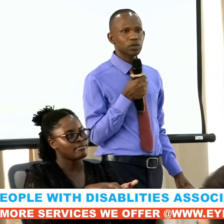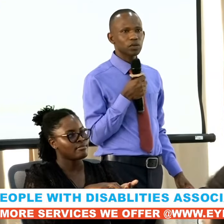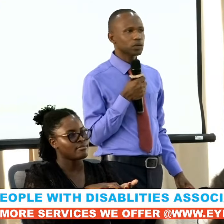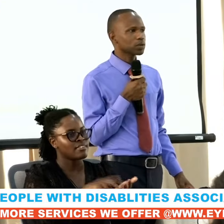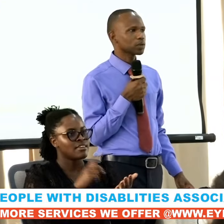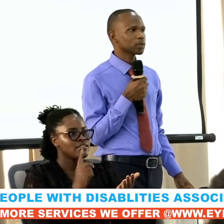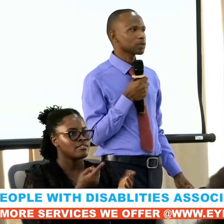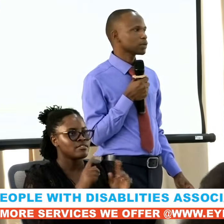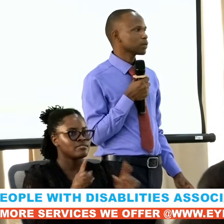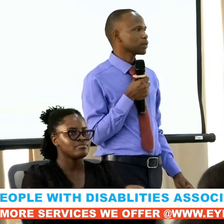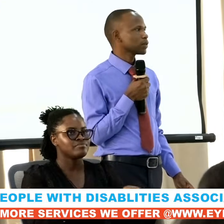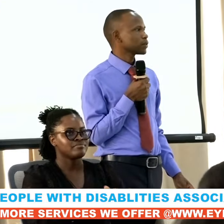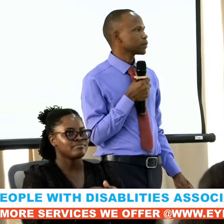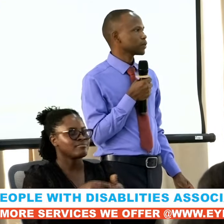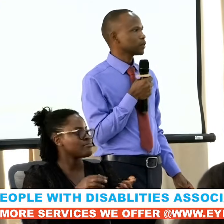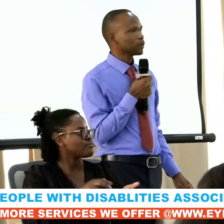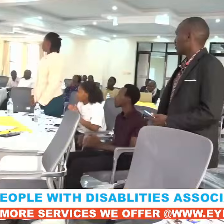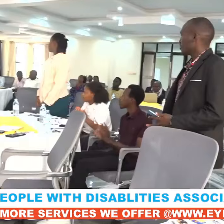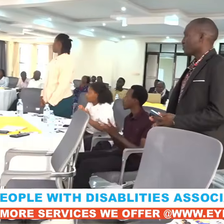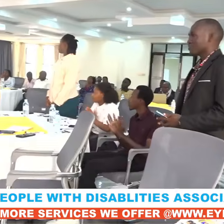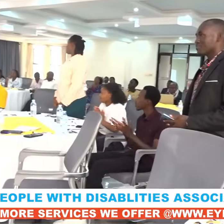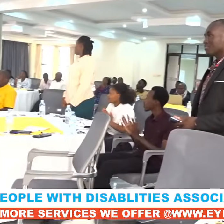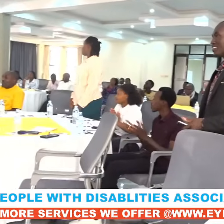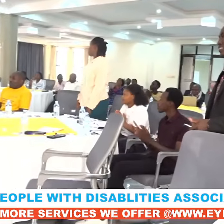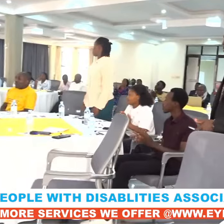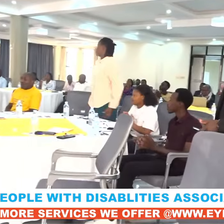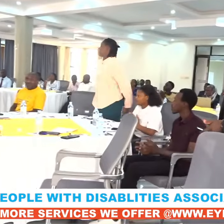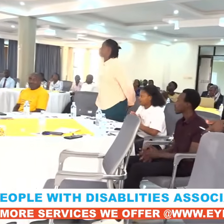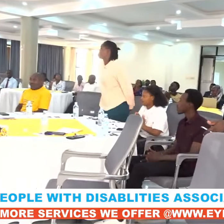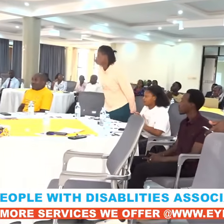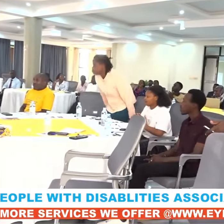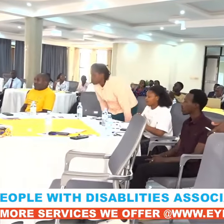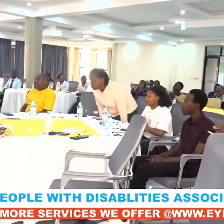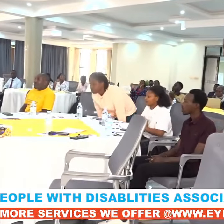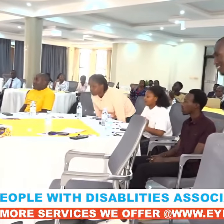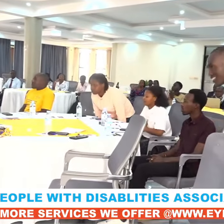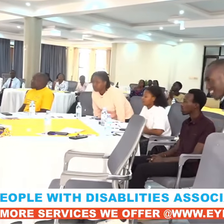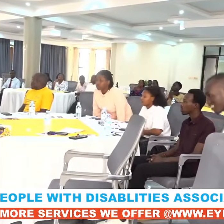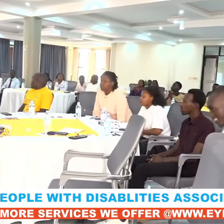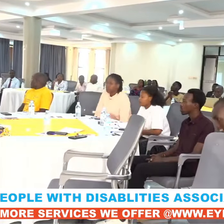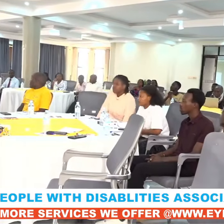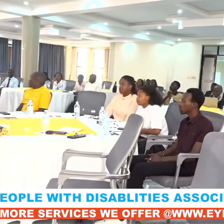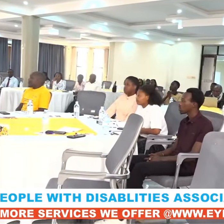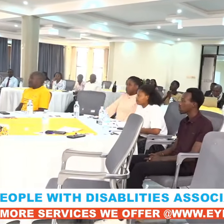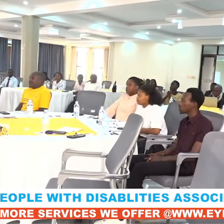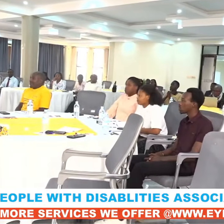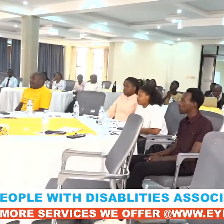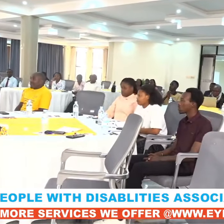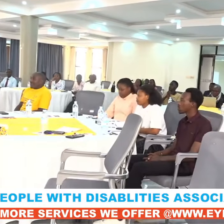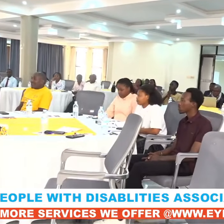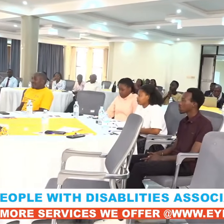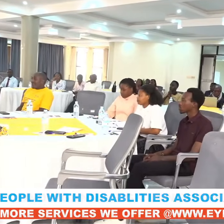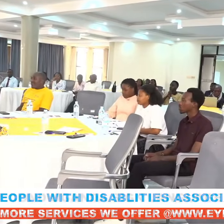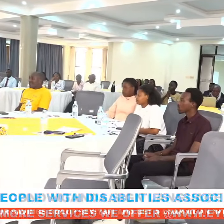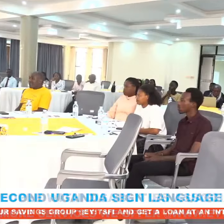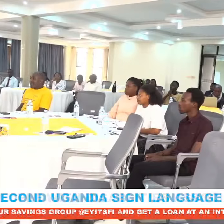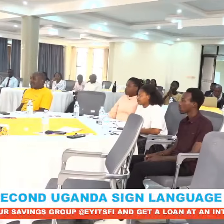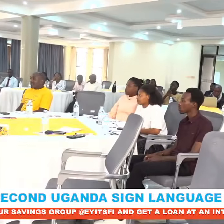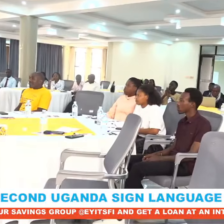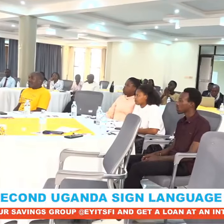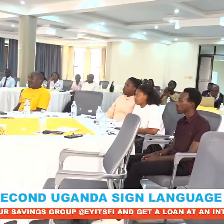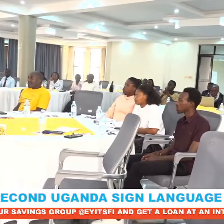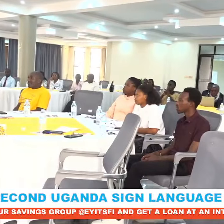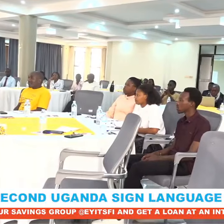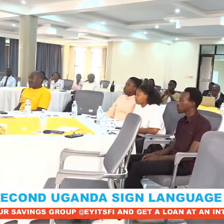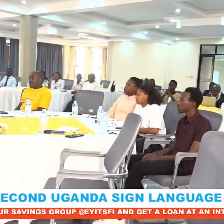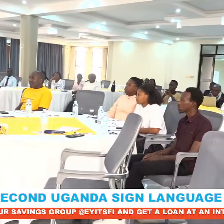First cohort. Oh, yeah. Thank you so much. Yeah, Obadiah, we have invited